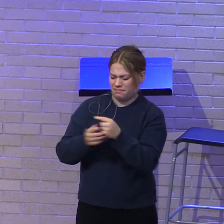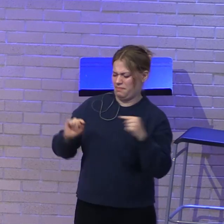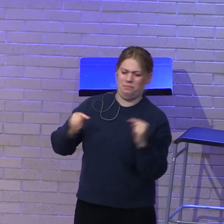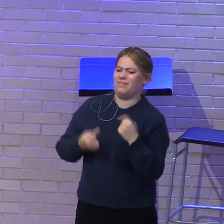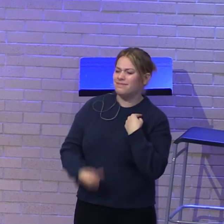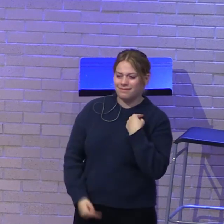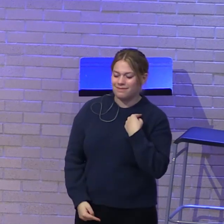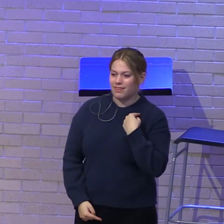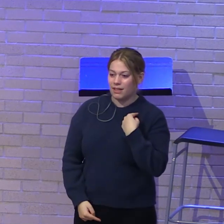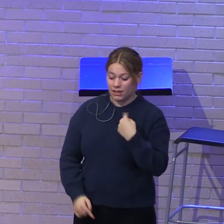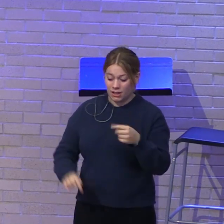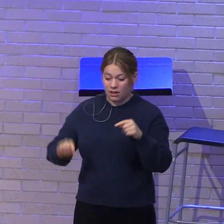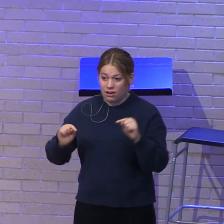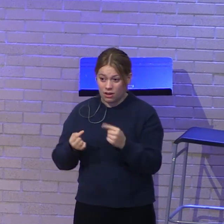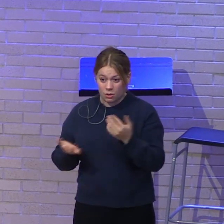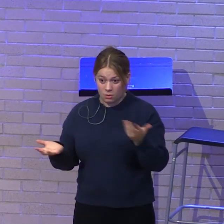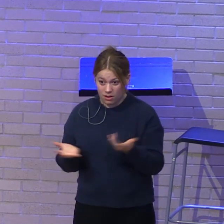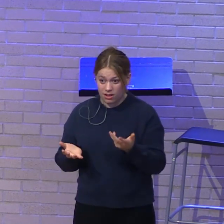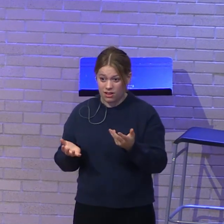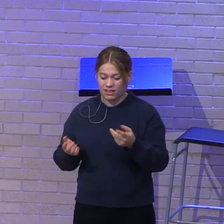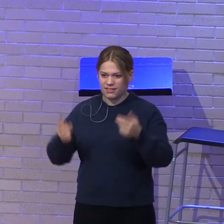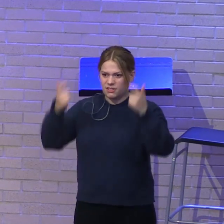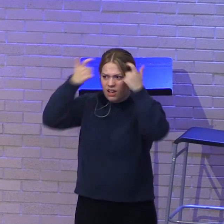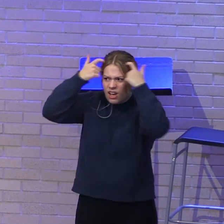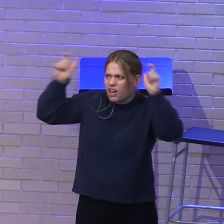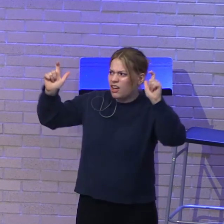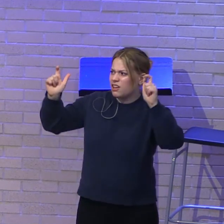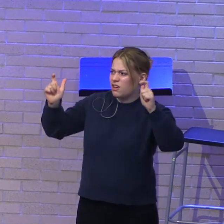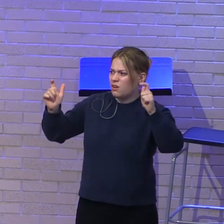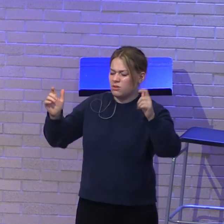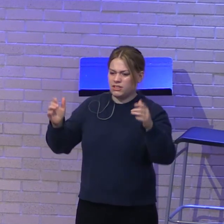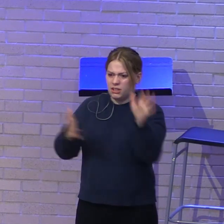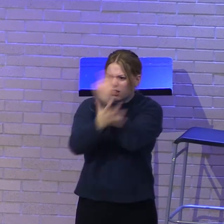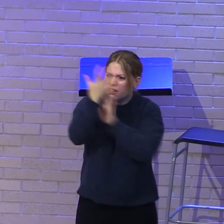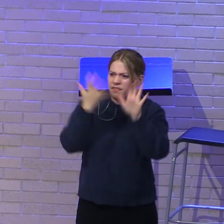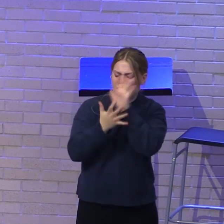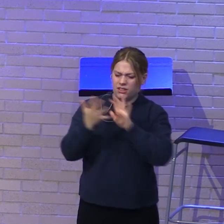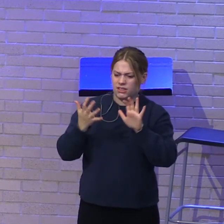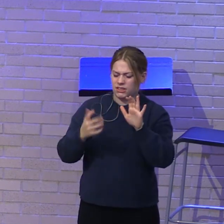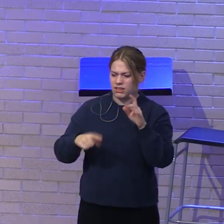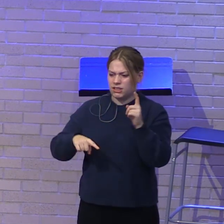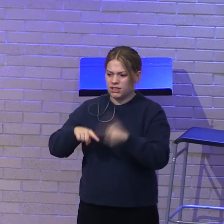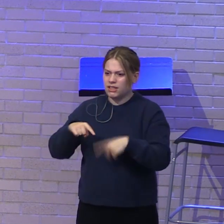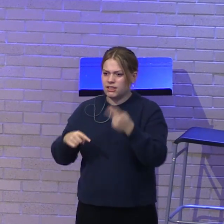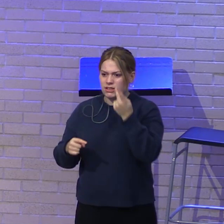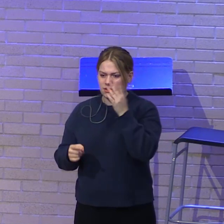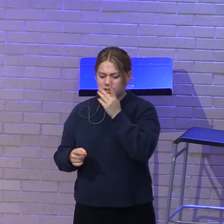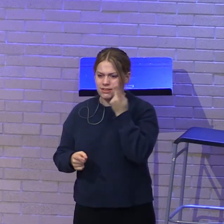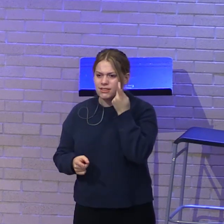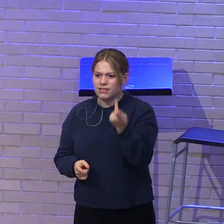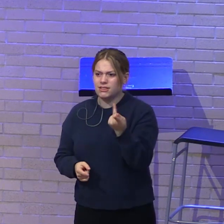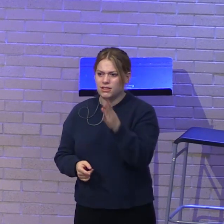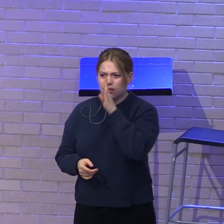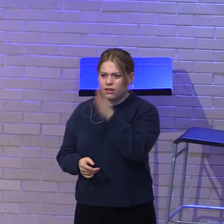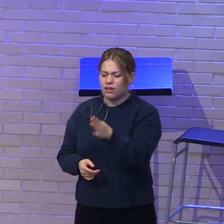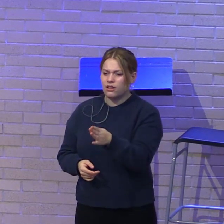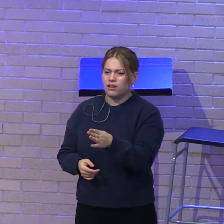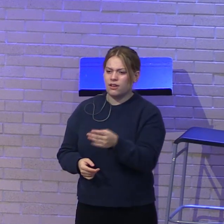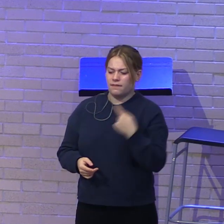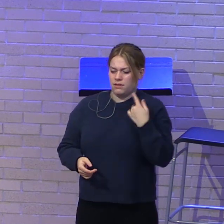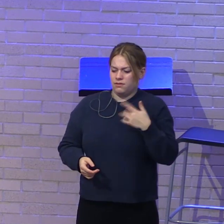and pride get in the way and come before my needs. With this, I began to feel different. Different in the